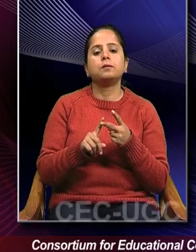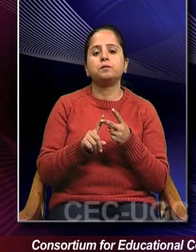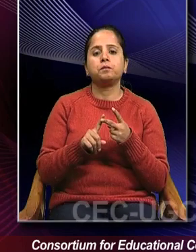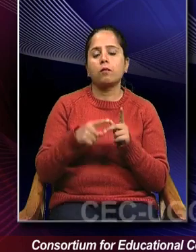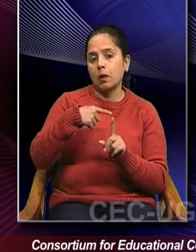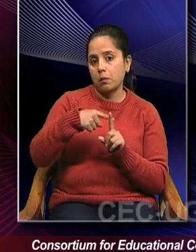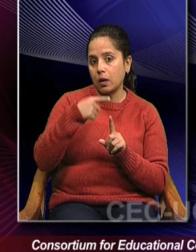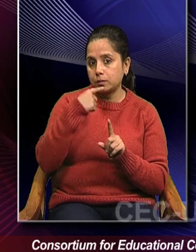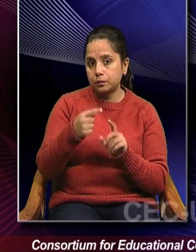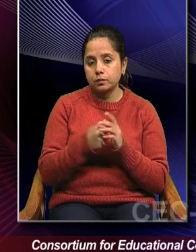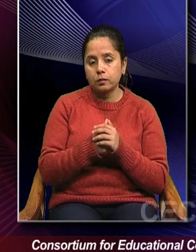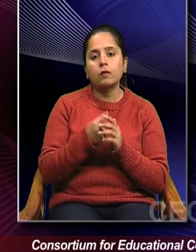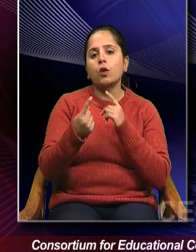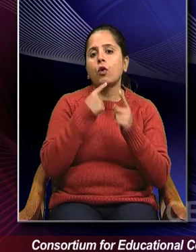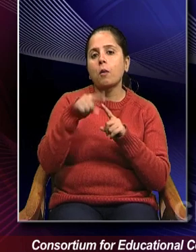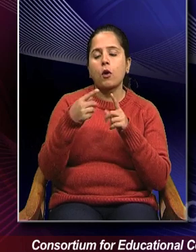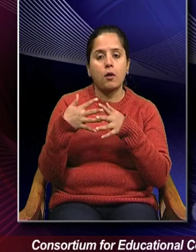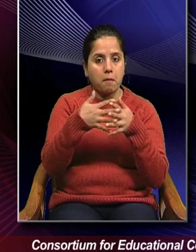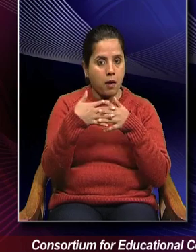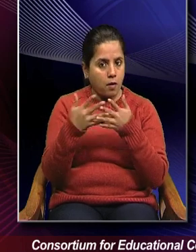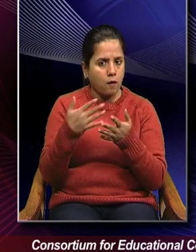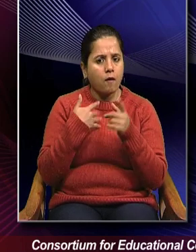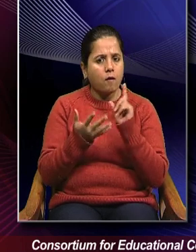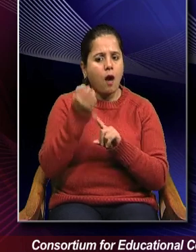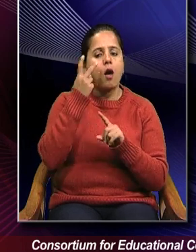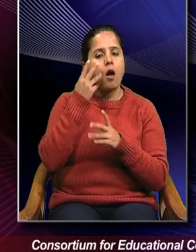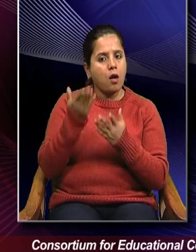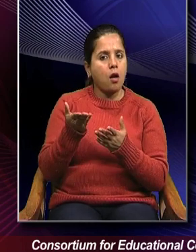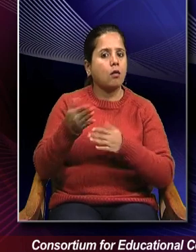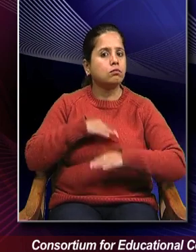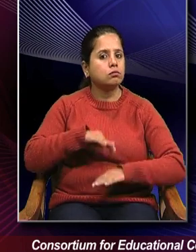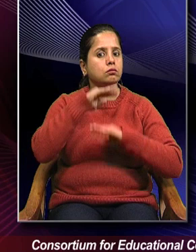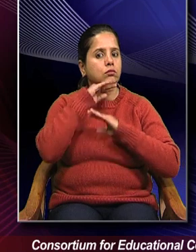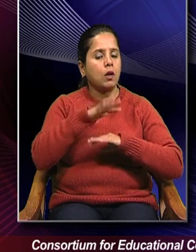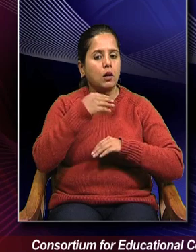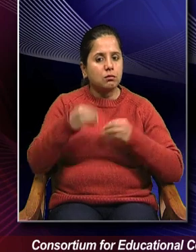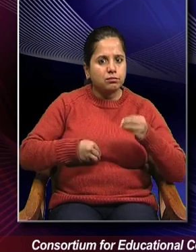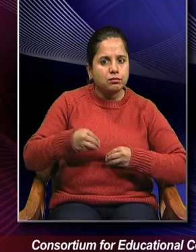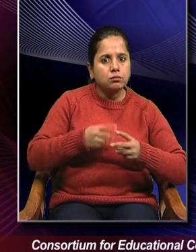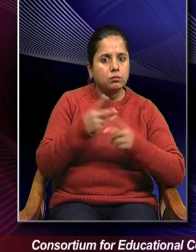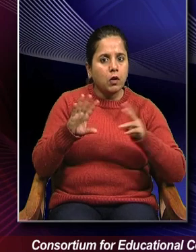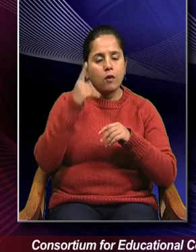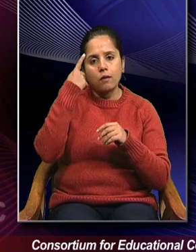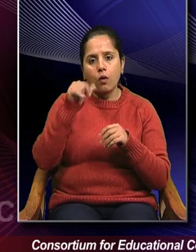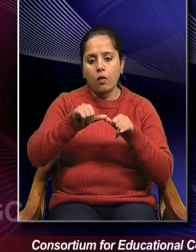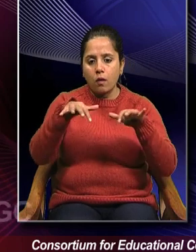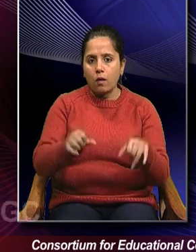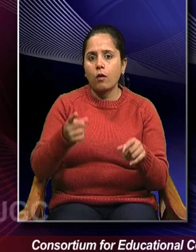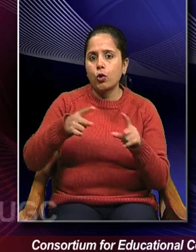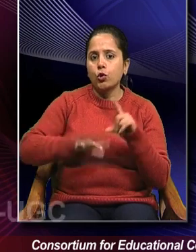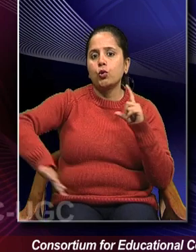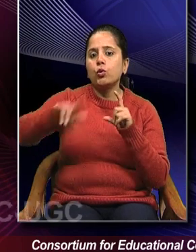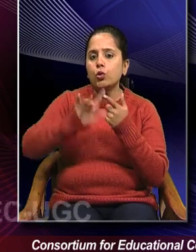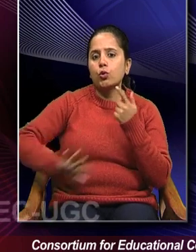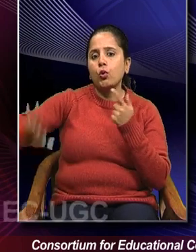And when you talk about America, we find that how it satisfied hunger for the land among the